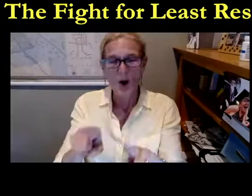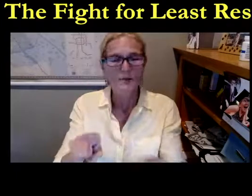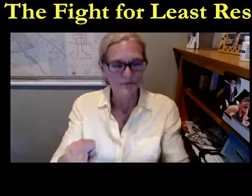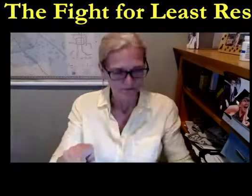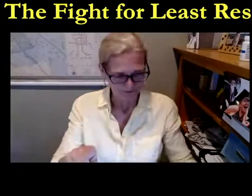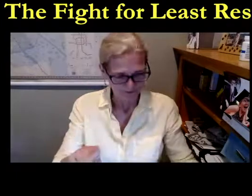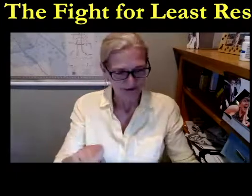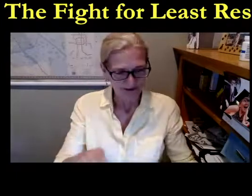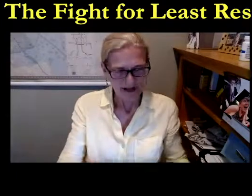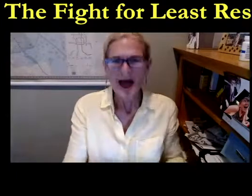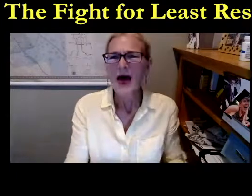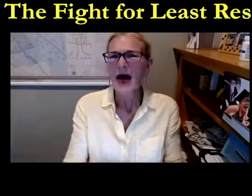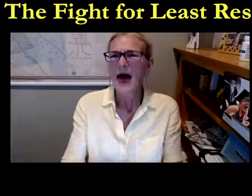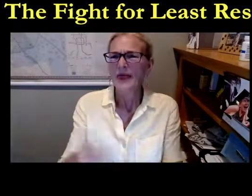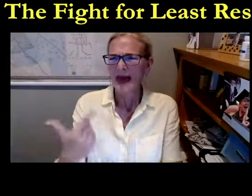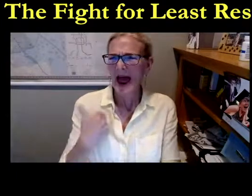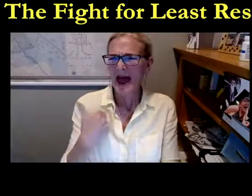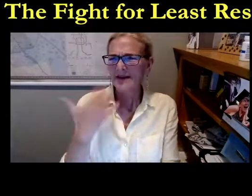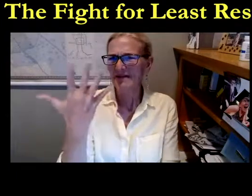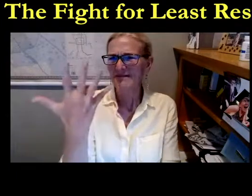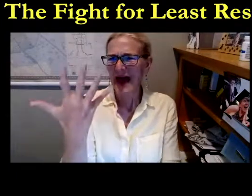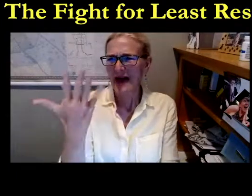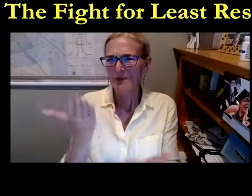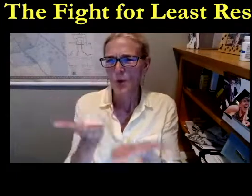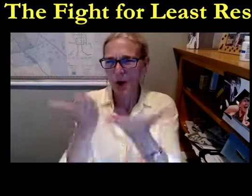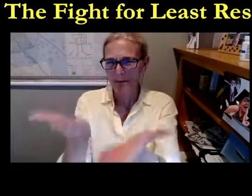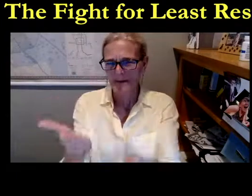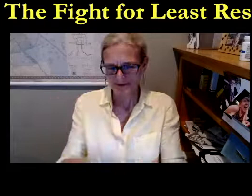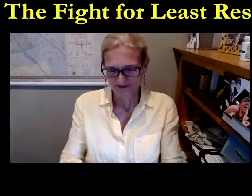So CAD wrote the language policy report.